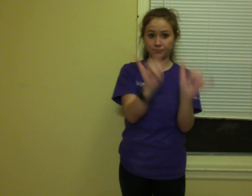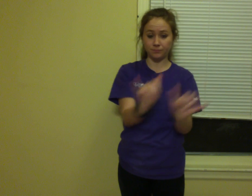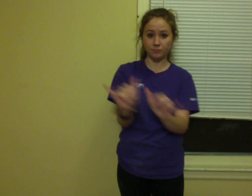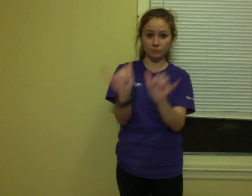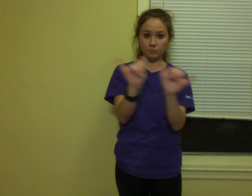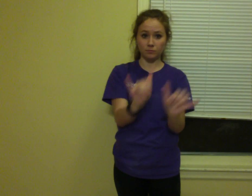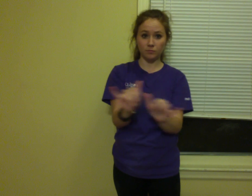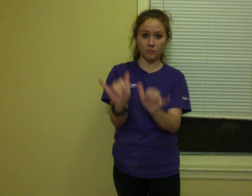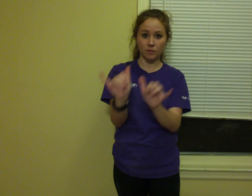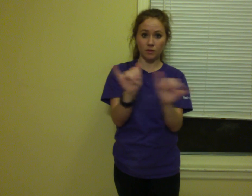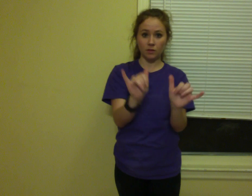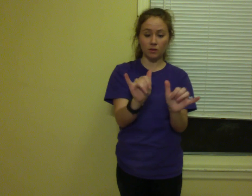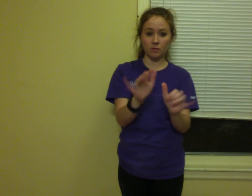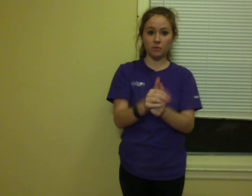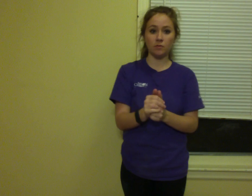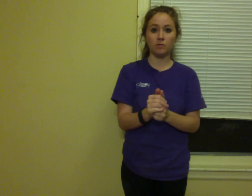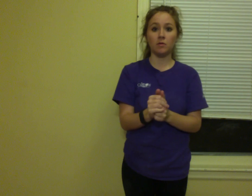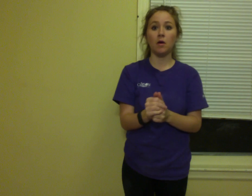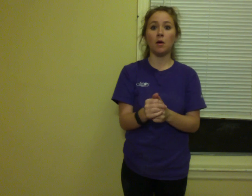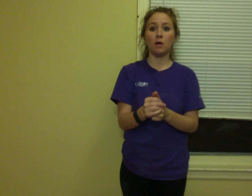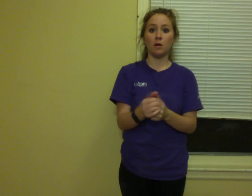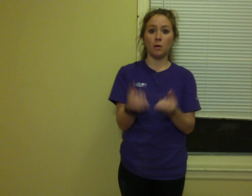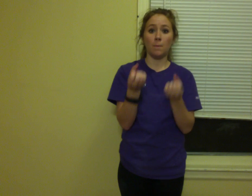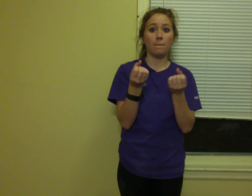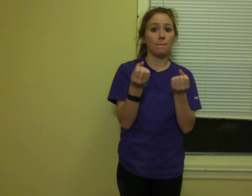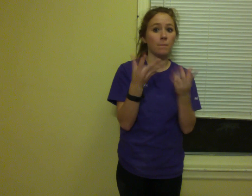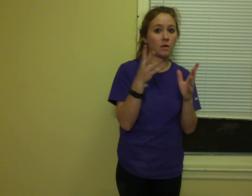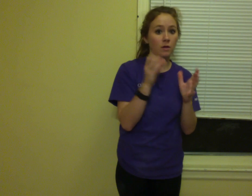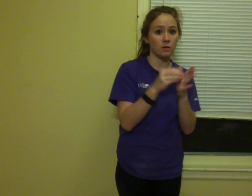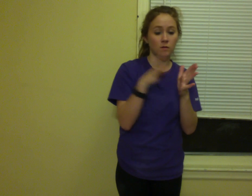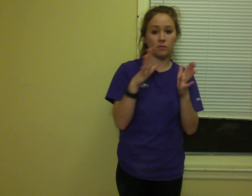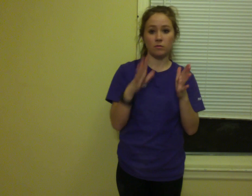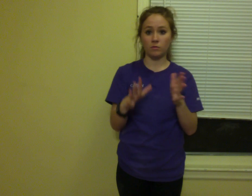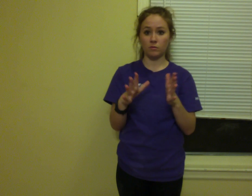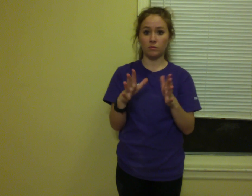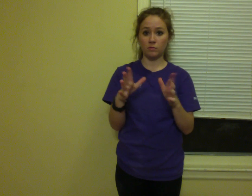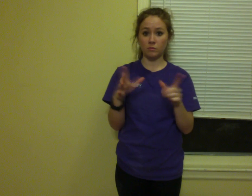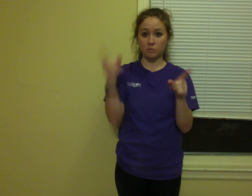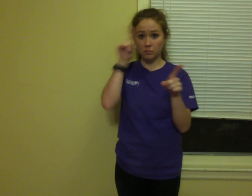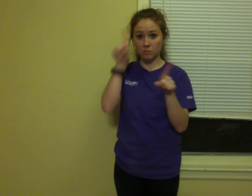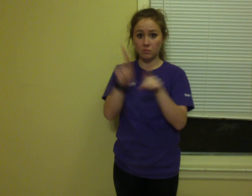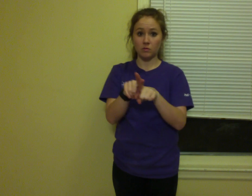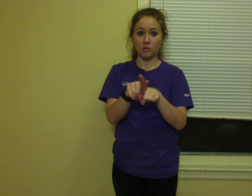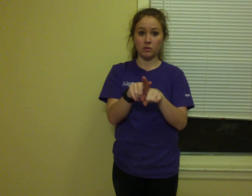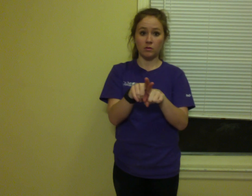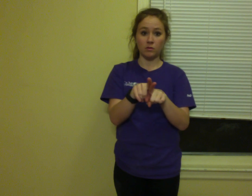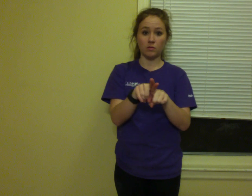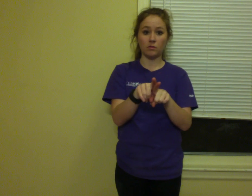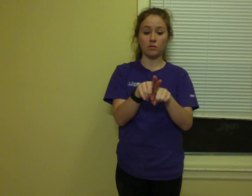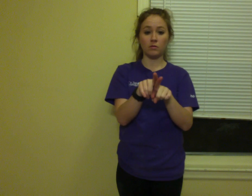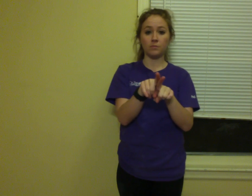Many students agree that two important signs of democracy are shared respect and shared power.